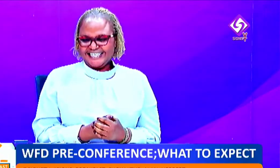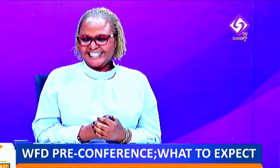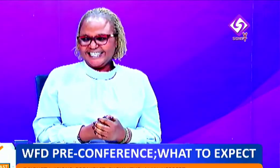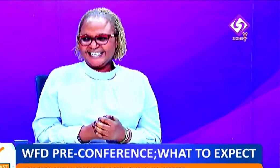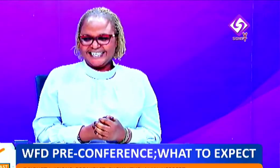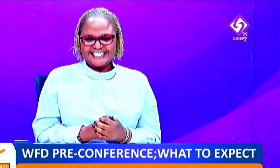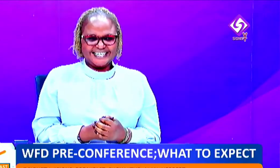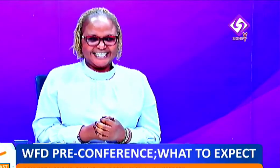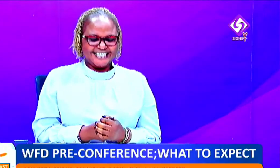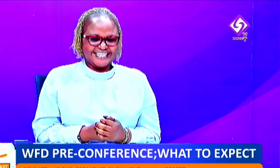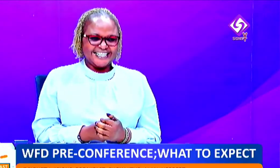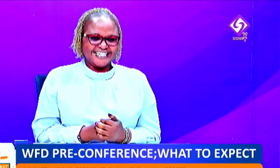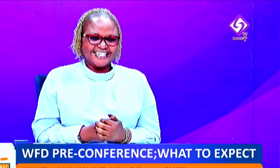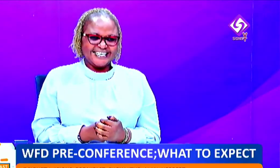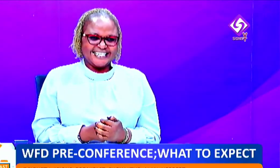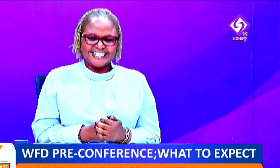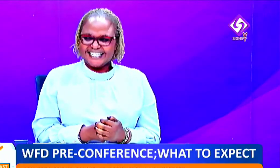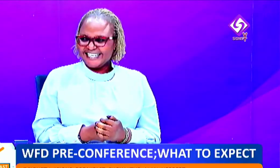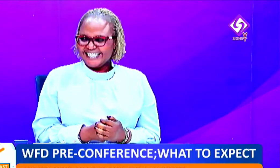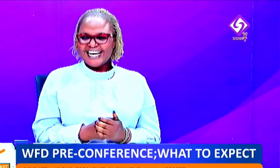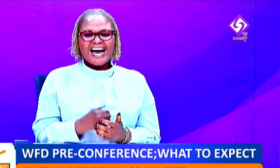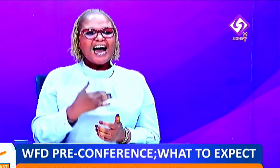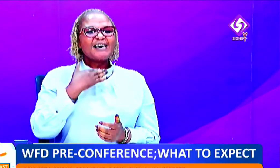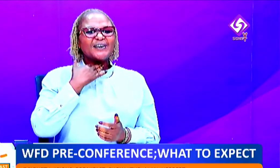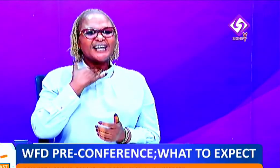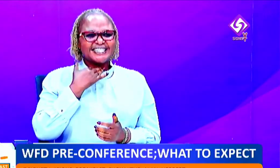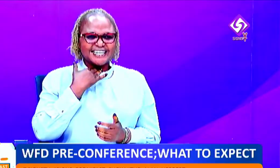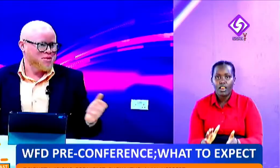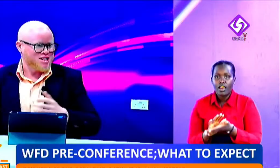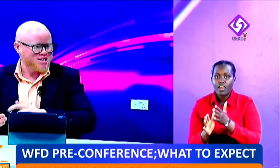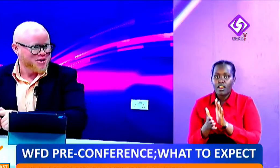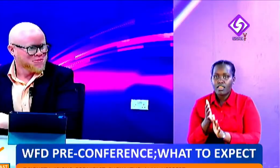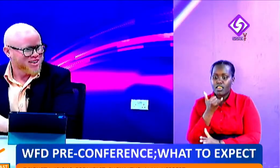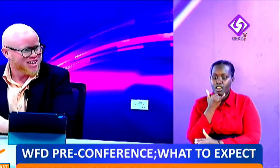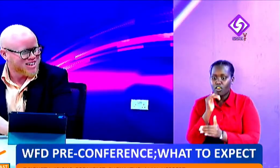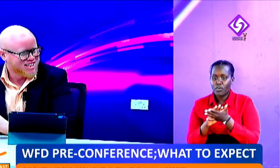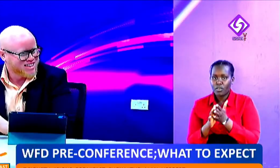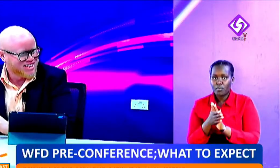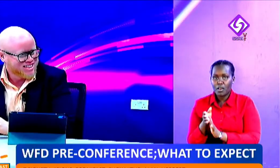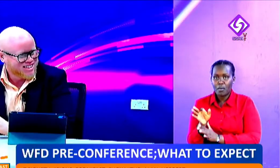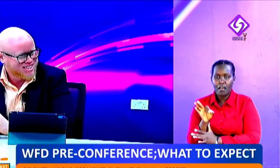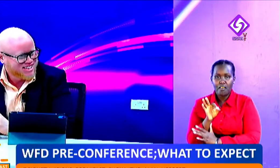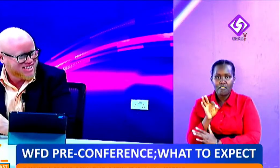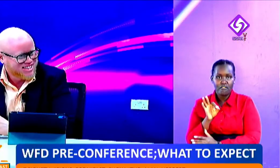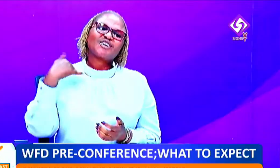a feminist, I will not refuse. There is nothing wrong with being a feminist.